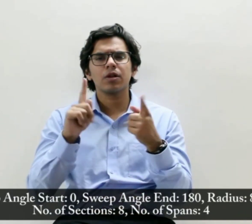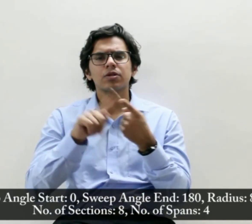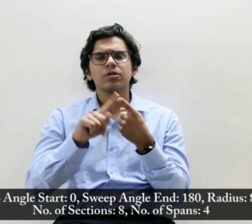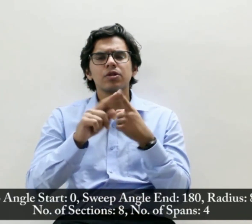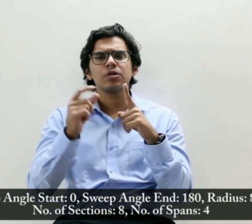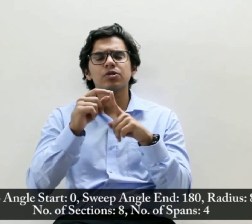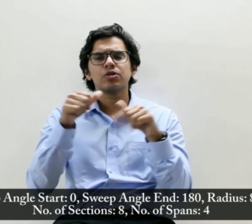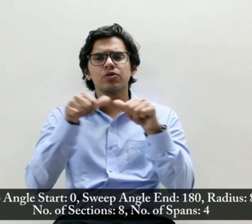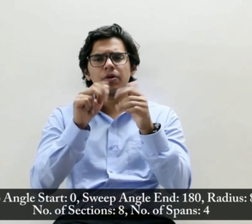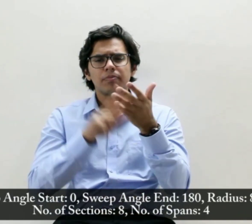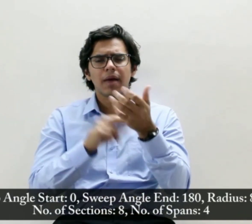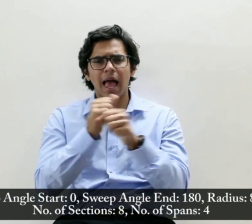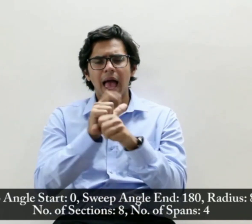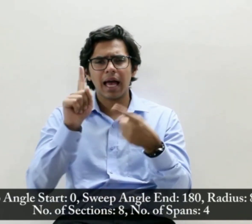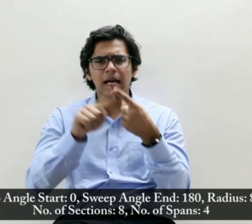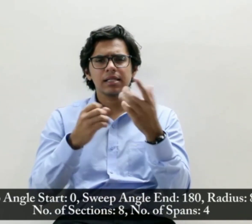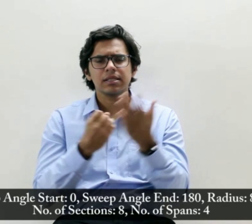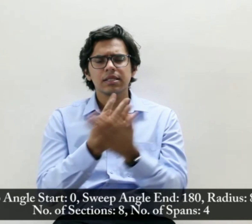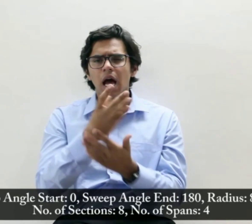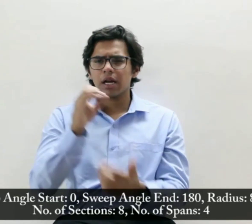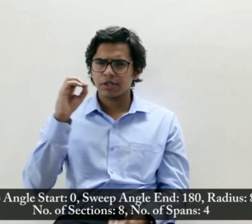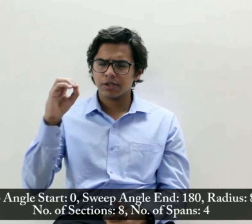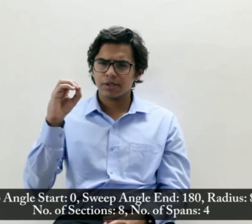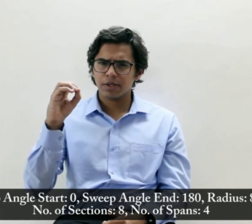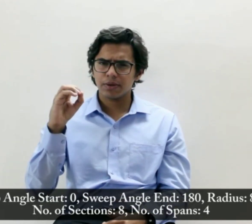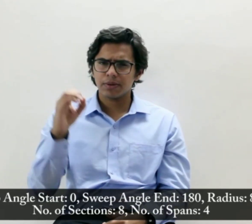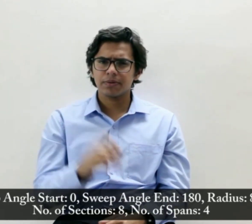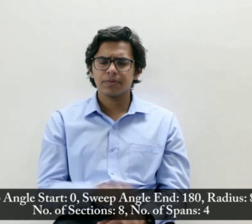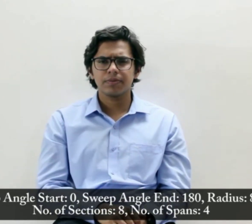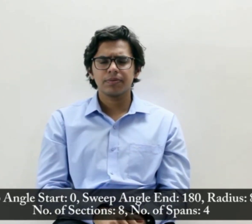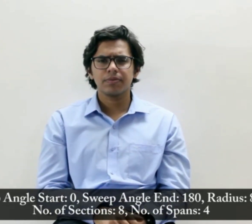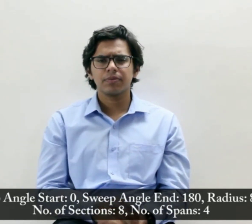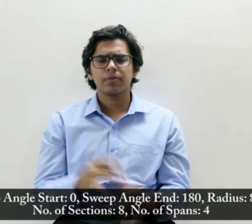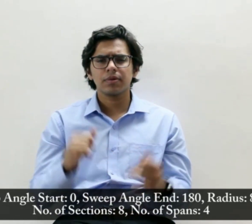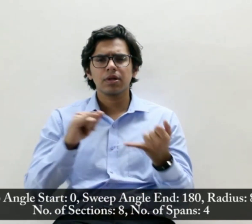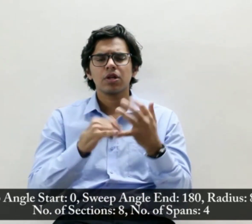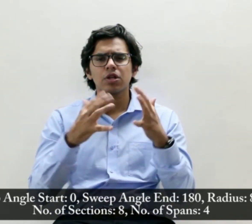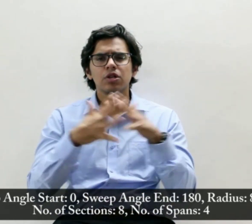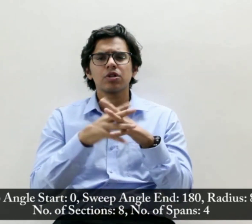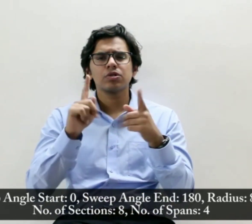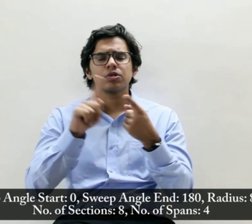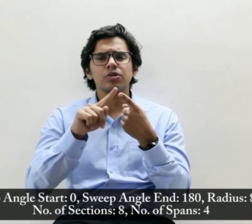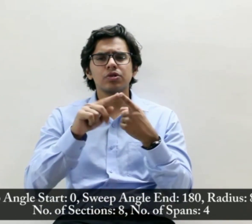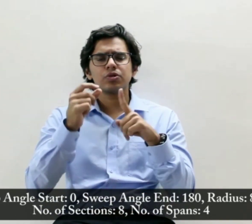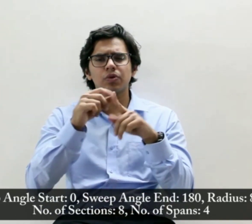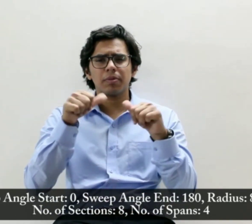Sweep Angle Start 0. Sweep Angle End 180.